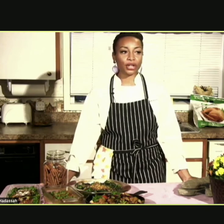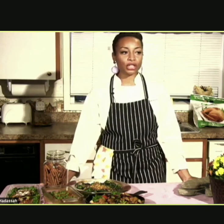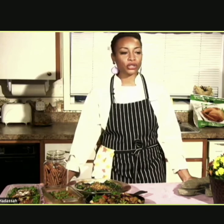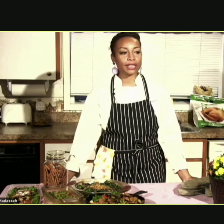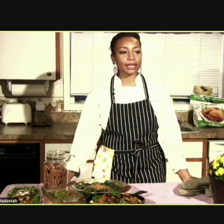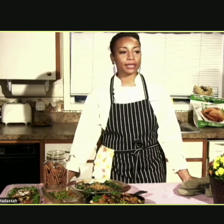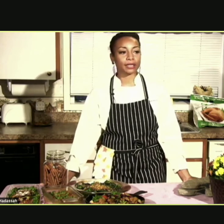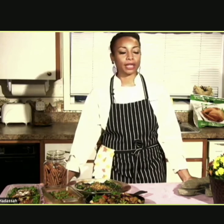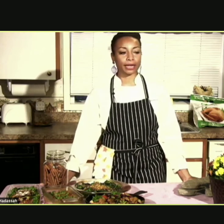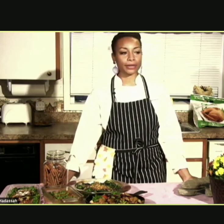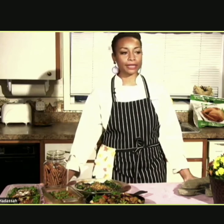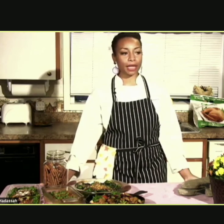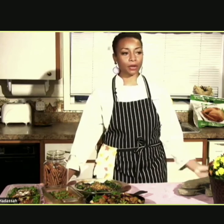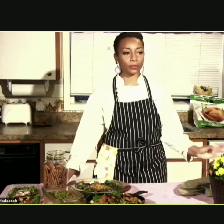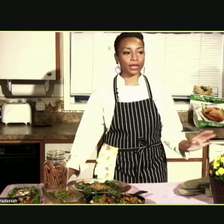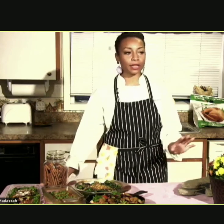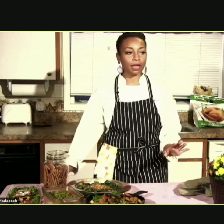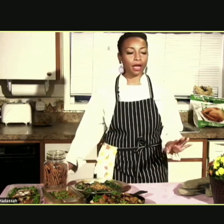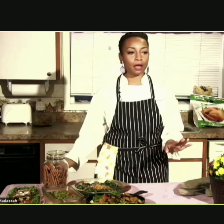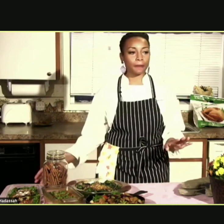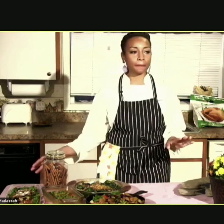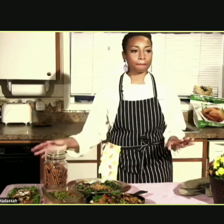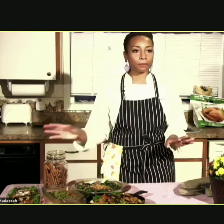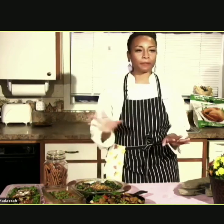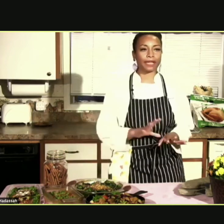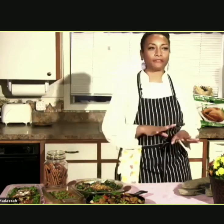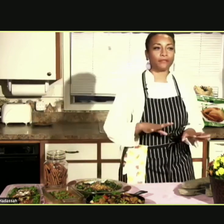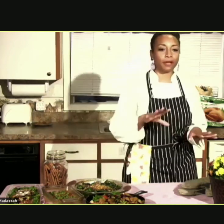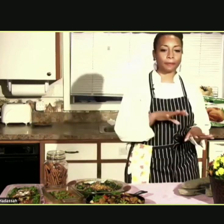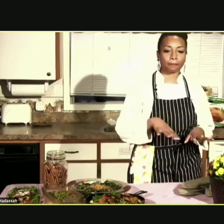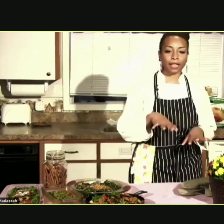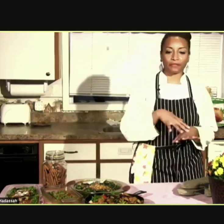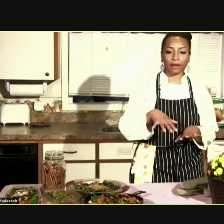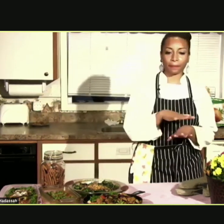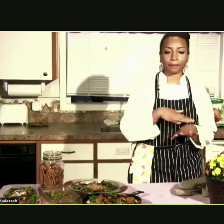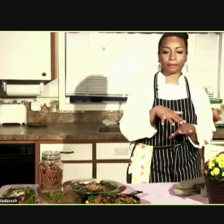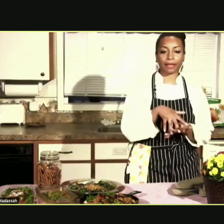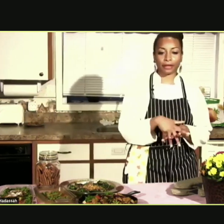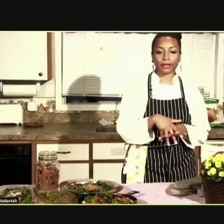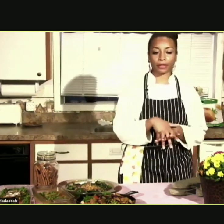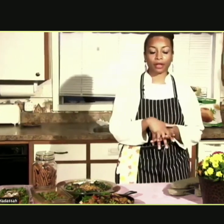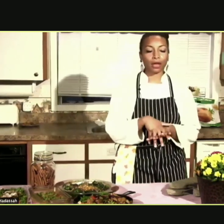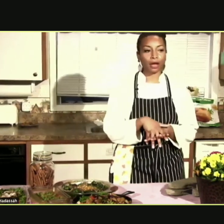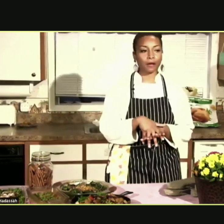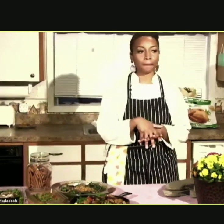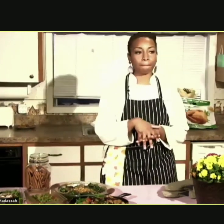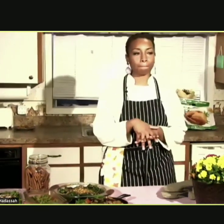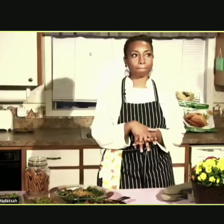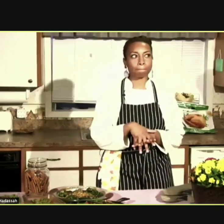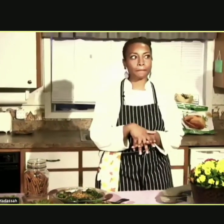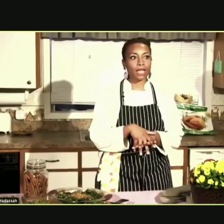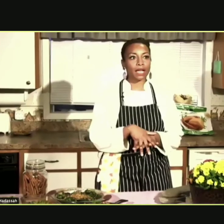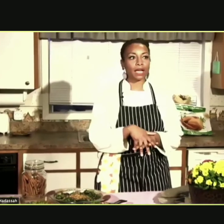So for cultural things, so like I was down with being from here,